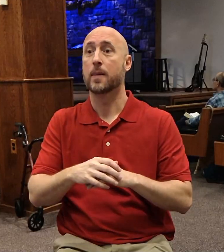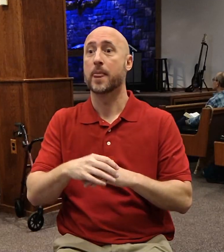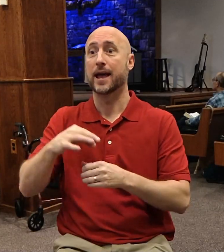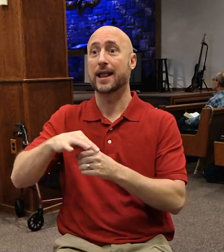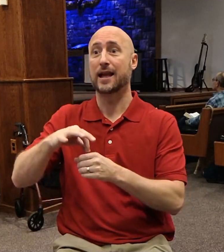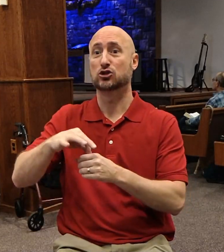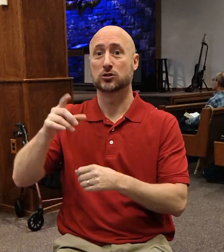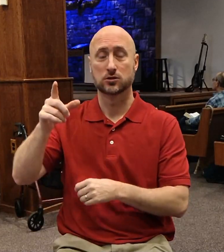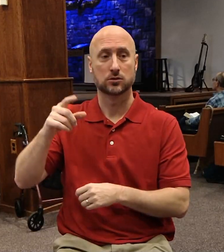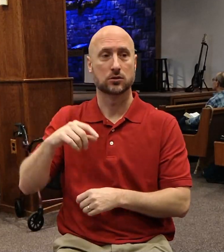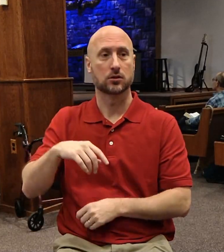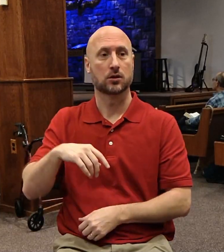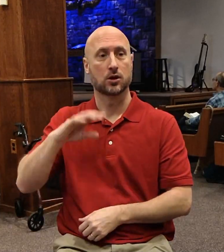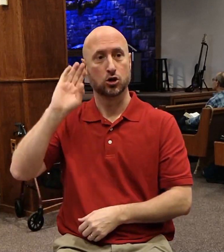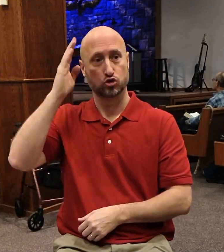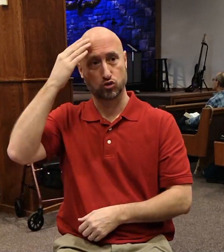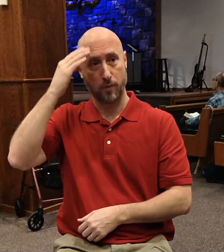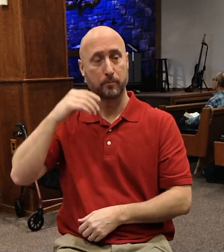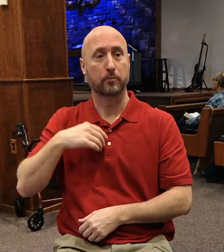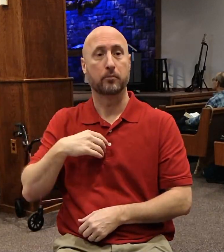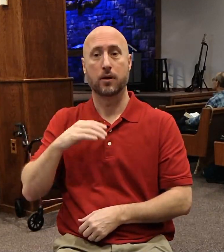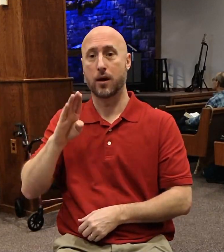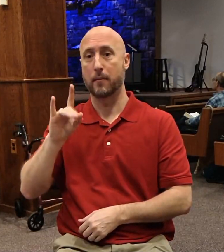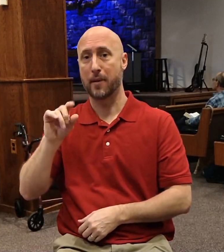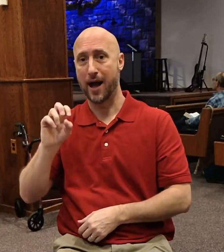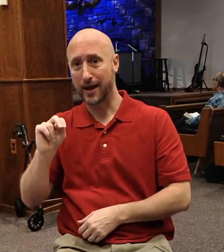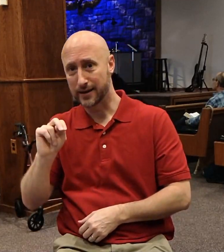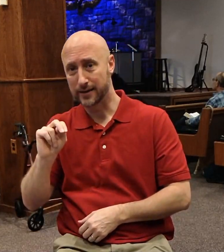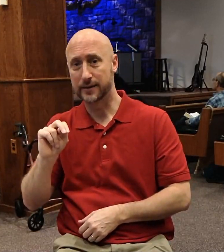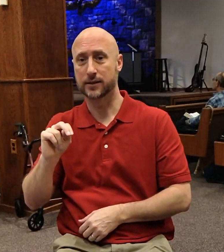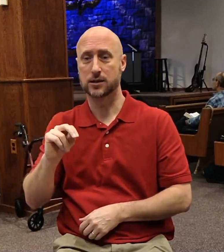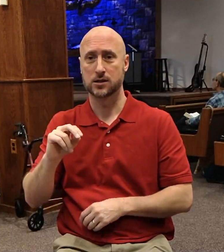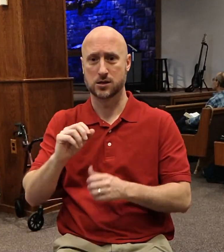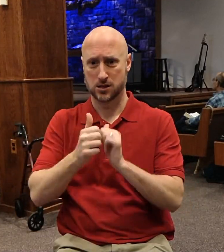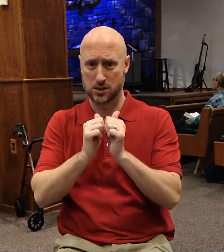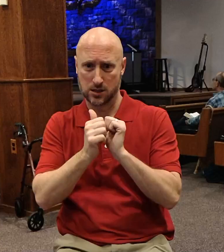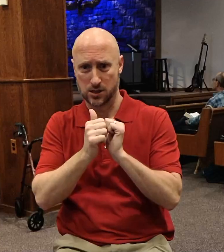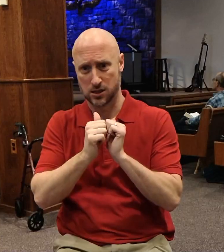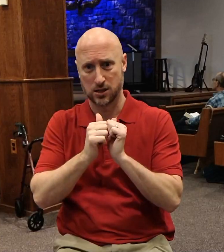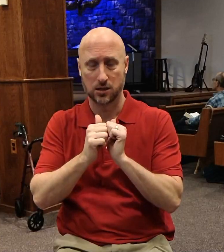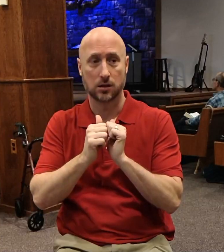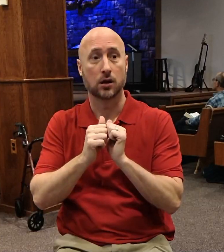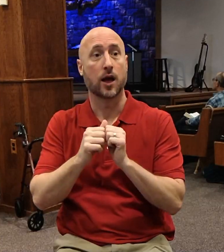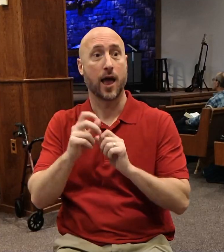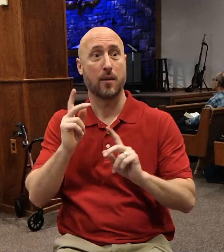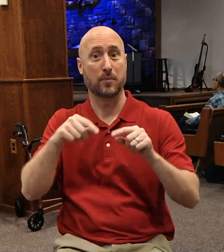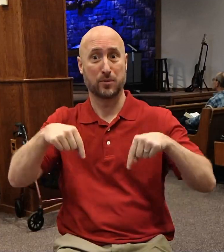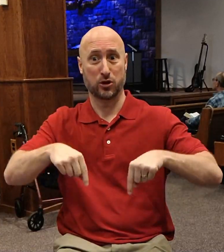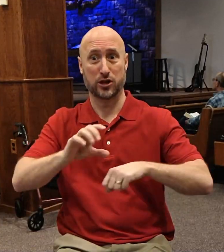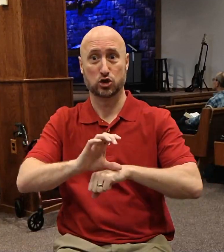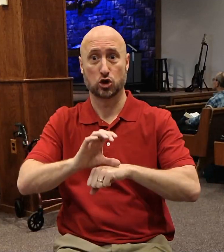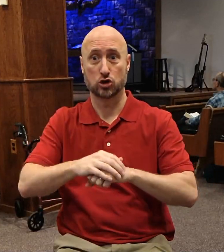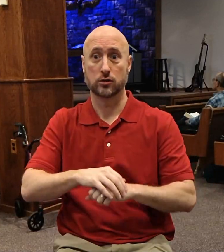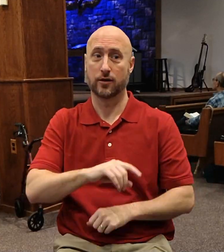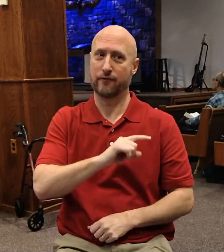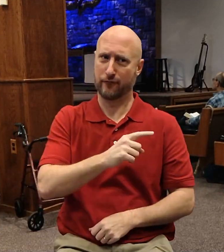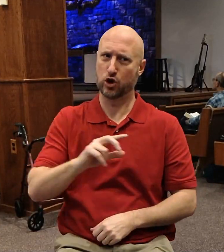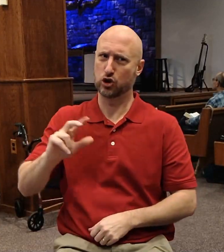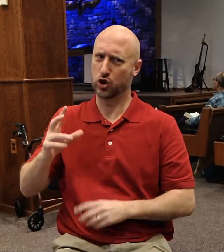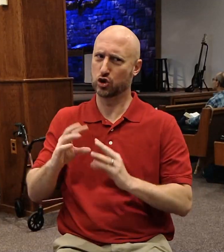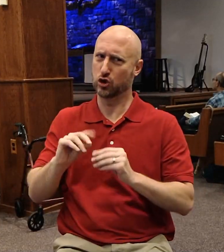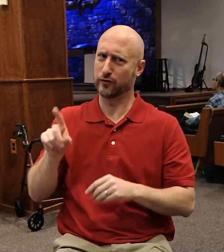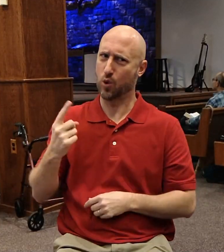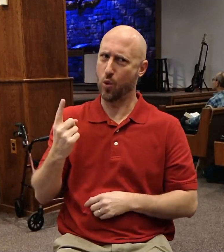Trump versus Biden, and people in this church, first service and third service,